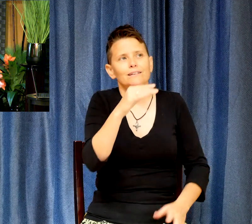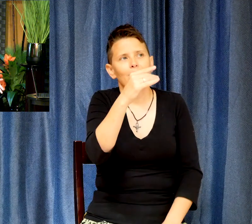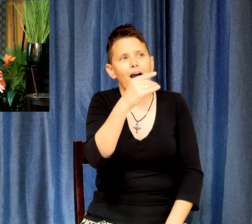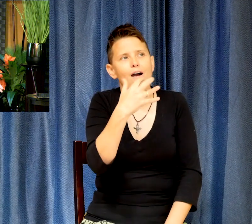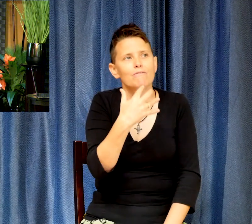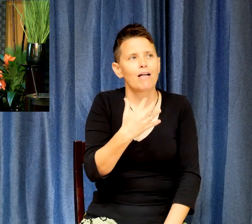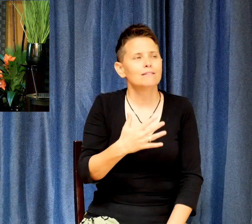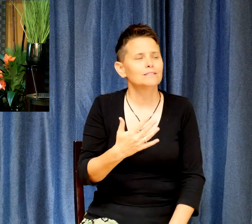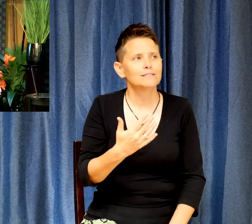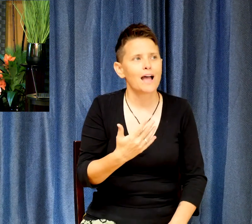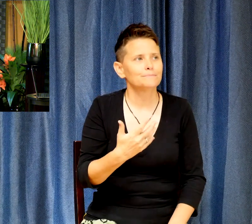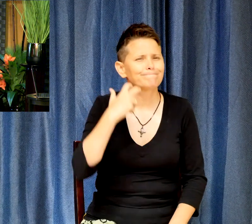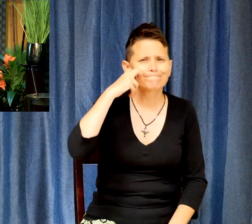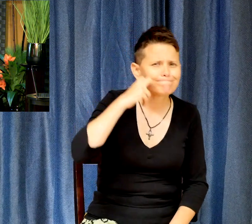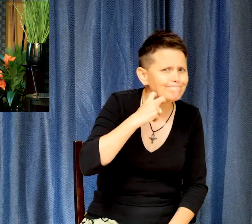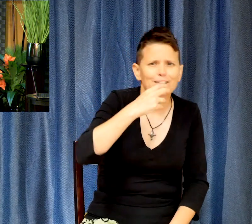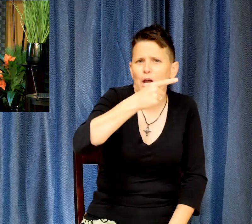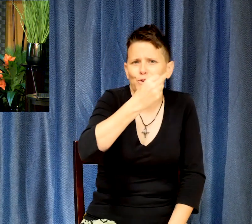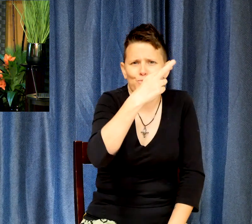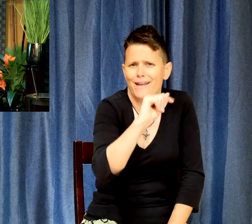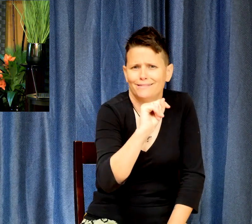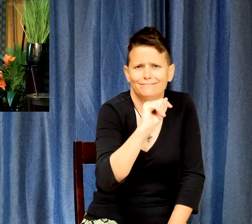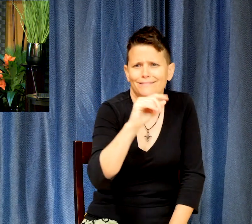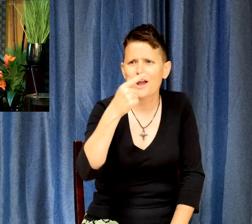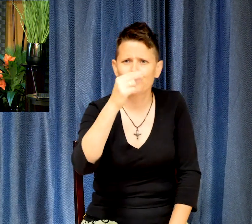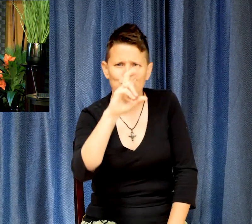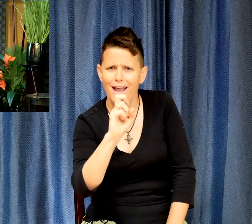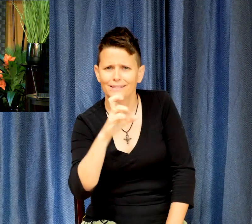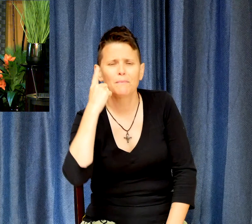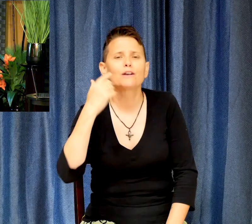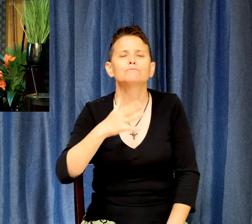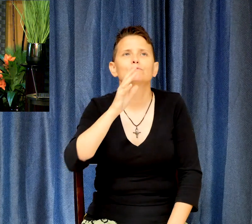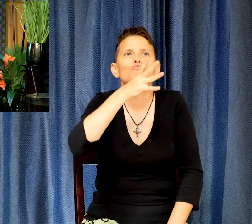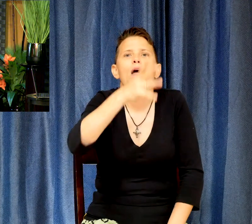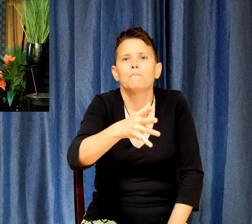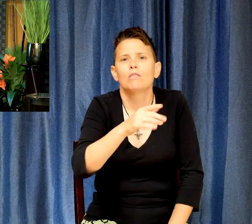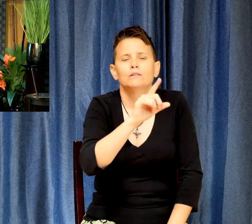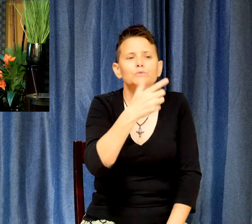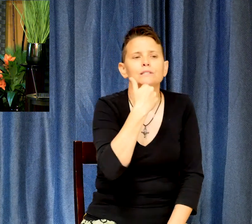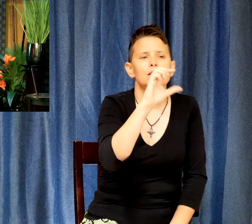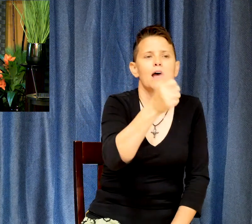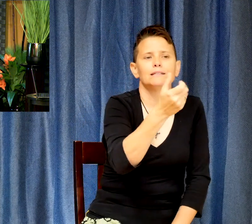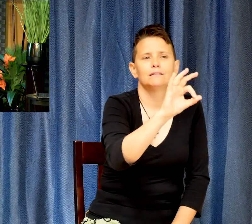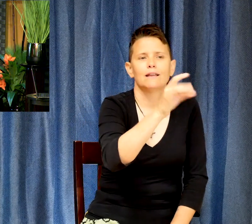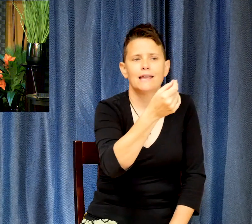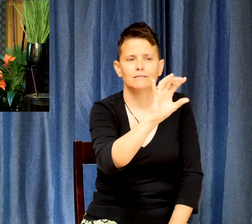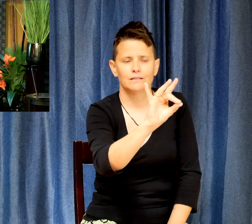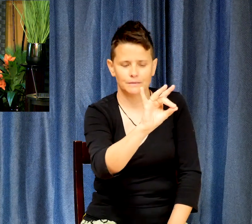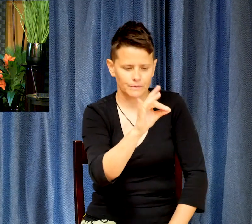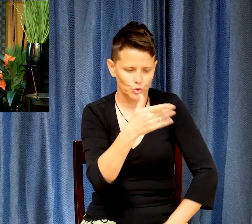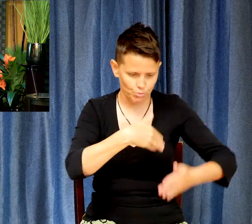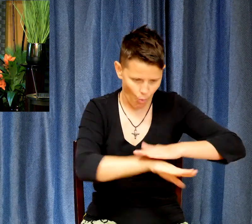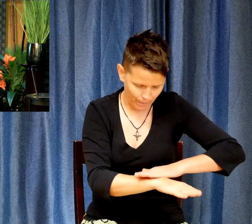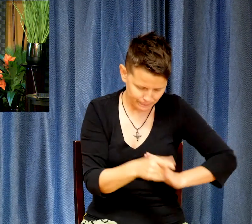my grandmother. My grandma Zolke was born in 1918. I talked about her actually in the rest of your story talk. She started her own